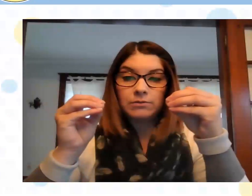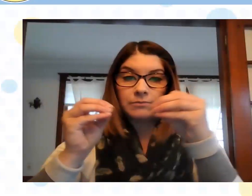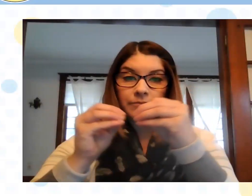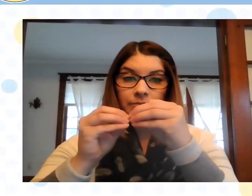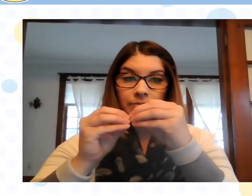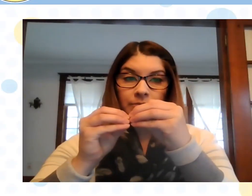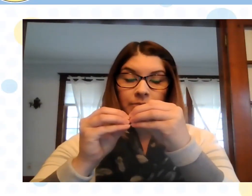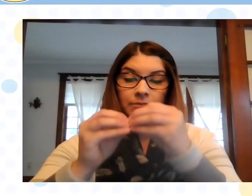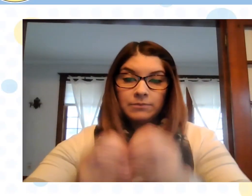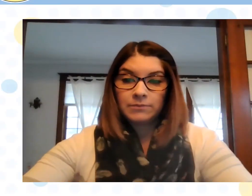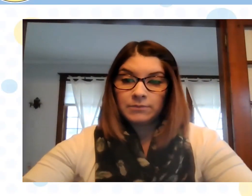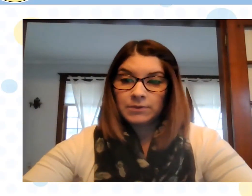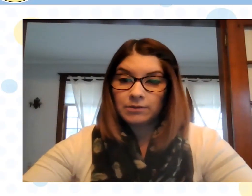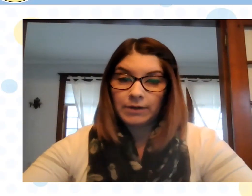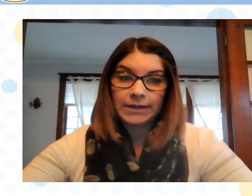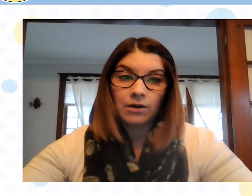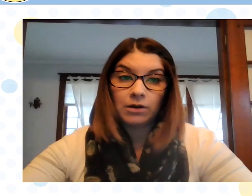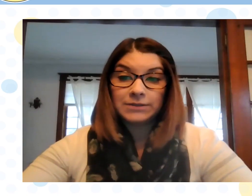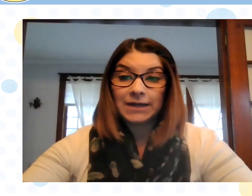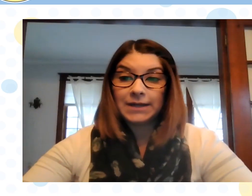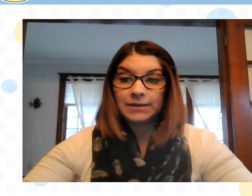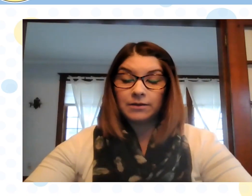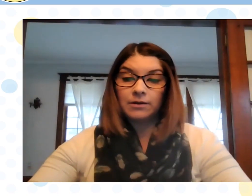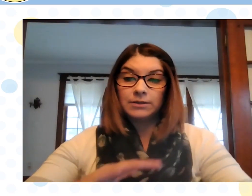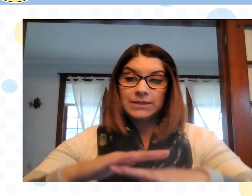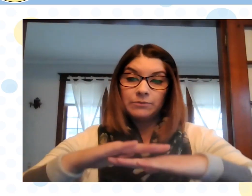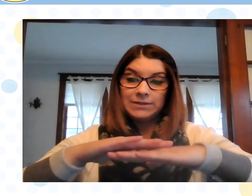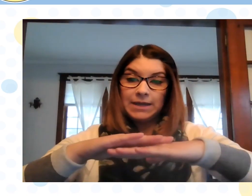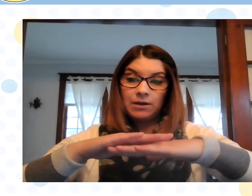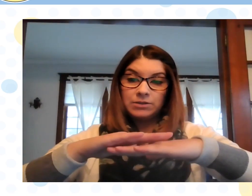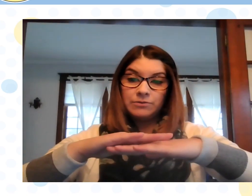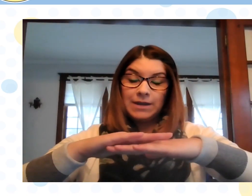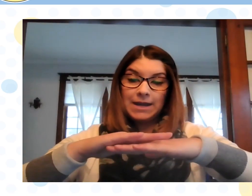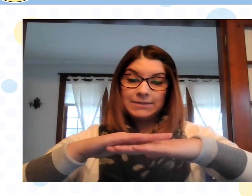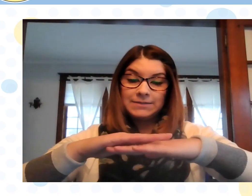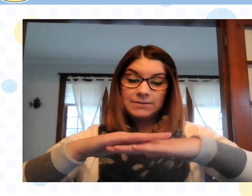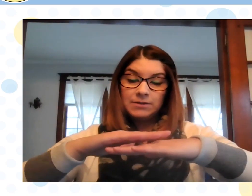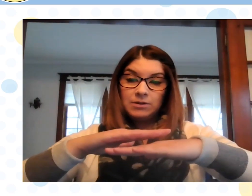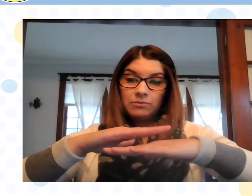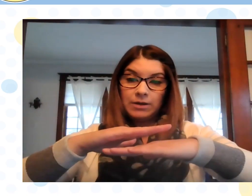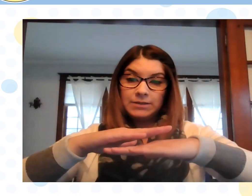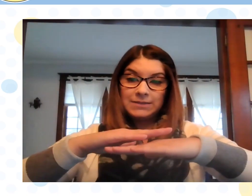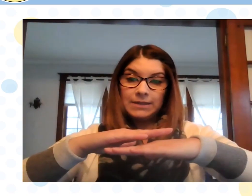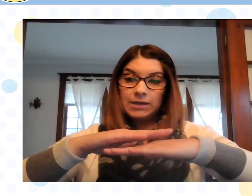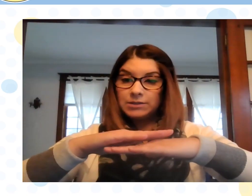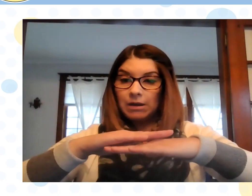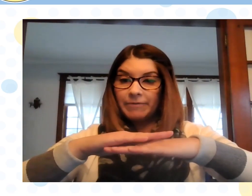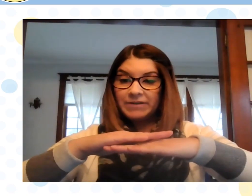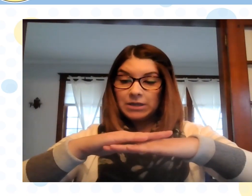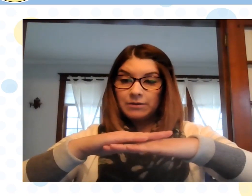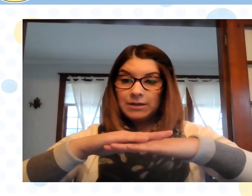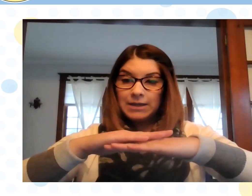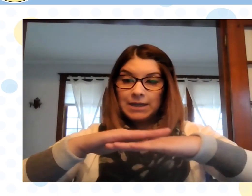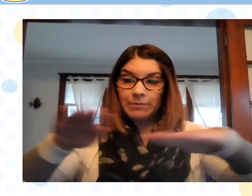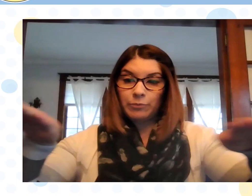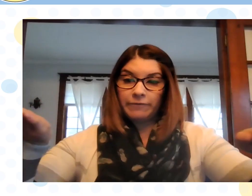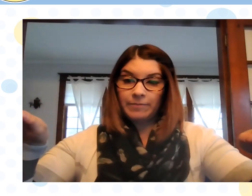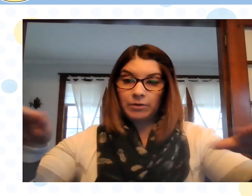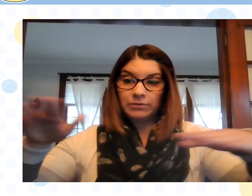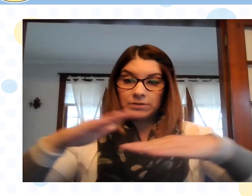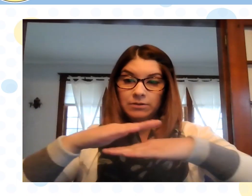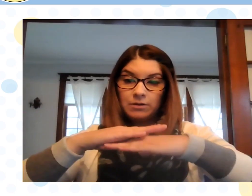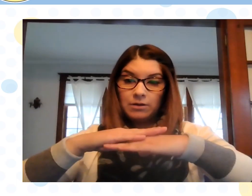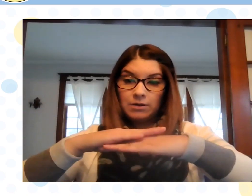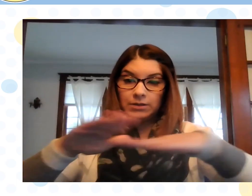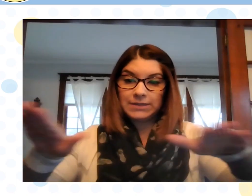more. All right, all done. All done, we take our two hands, one slightly on top of each other, and we move them